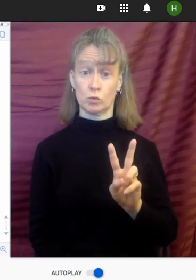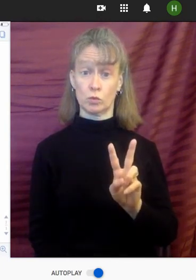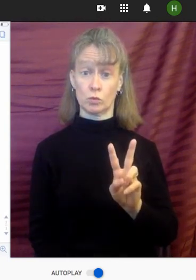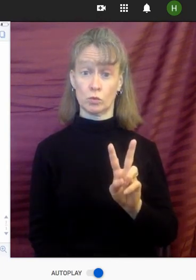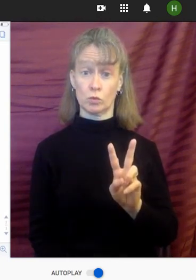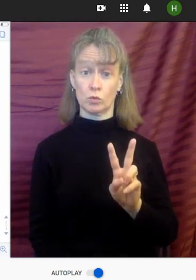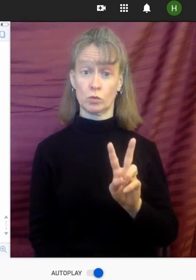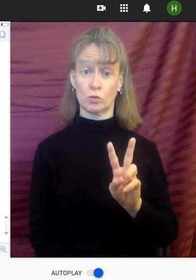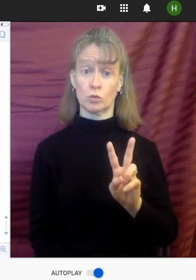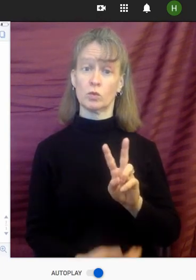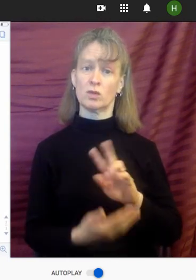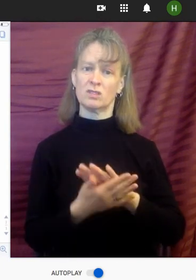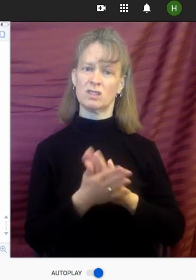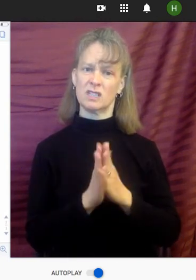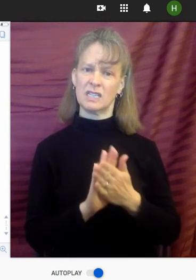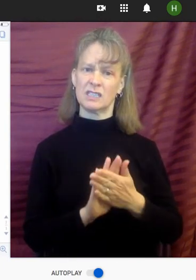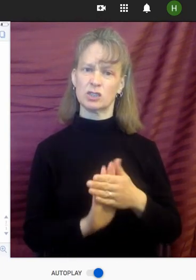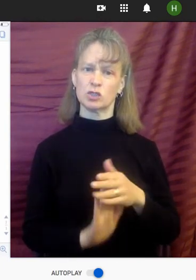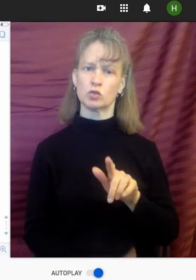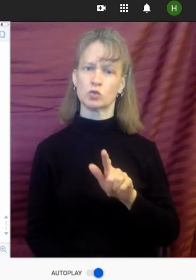is 24.